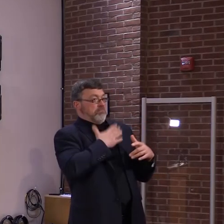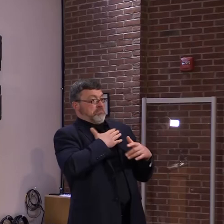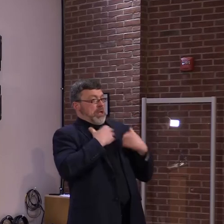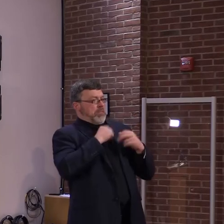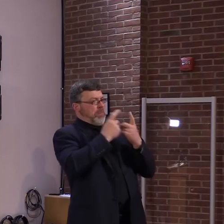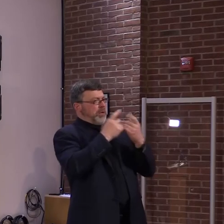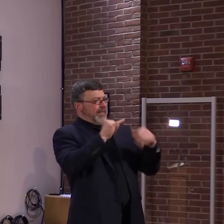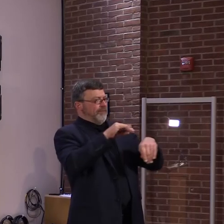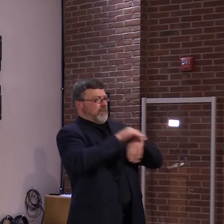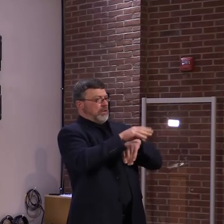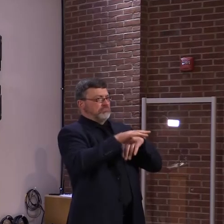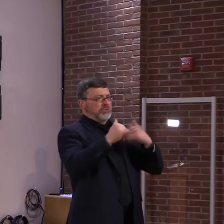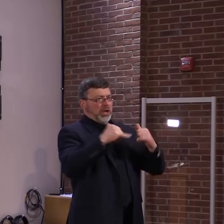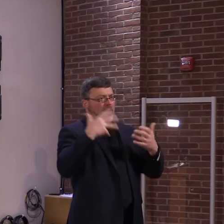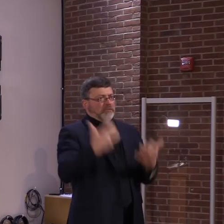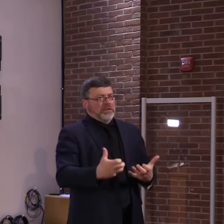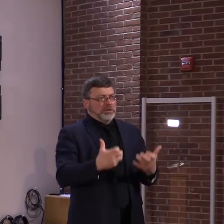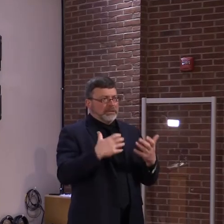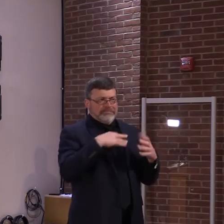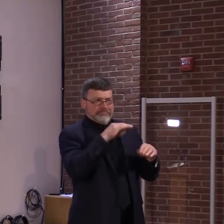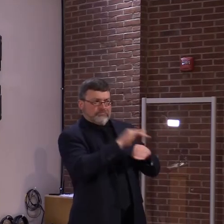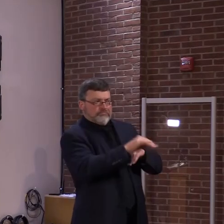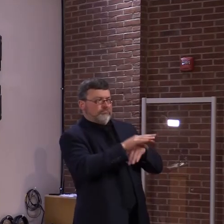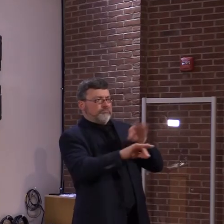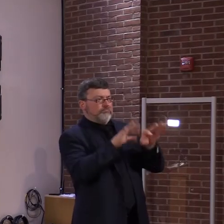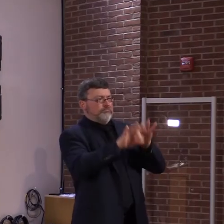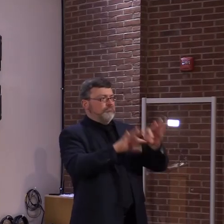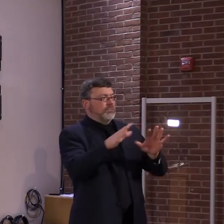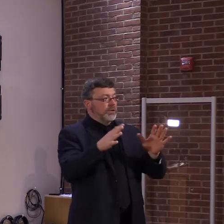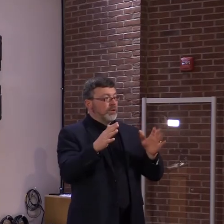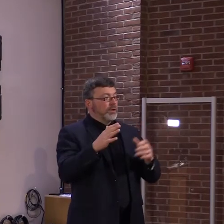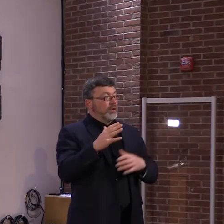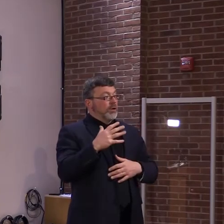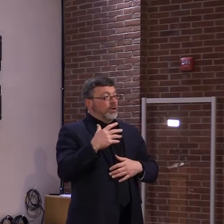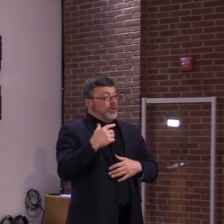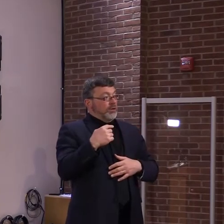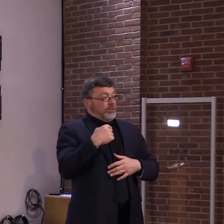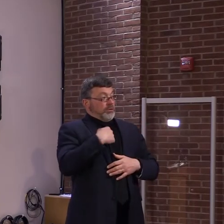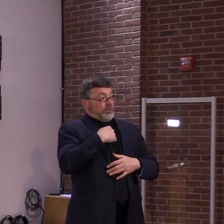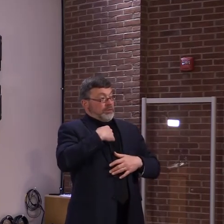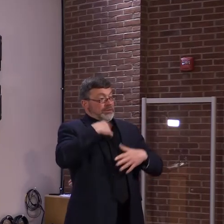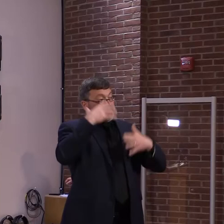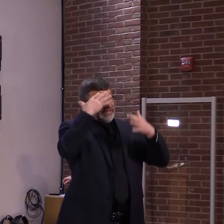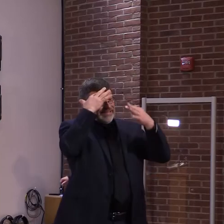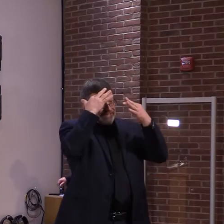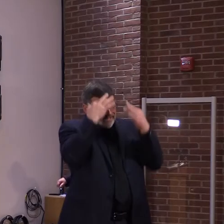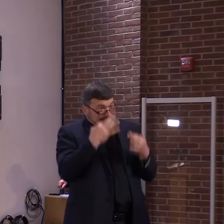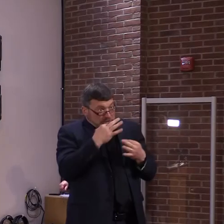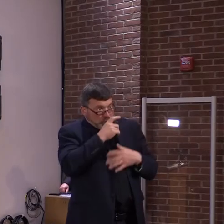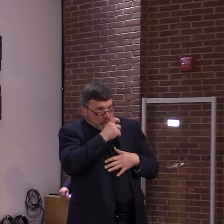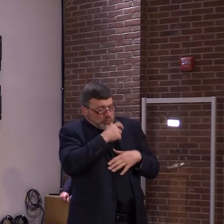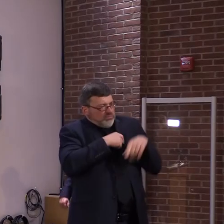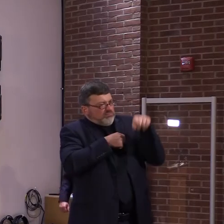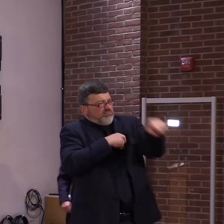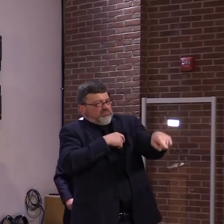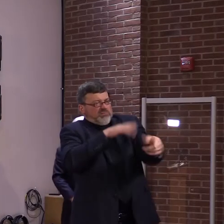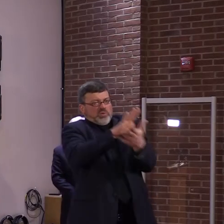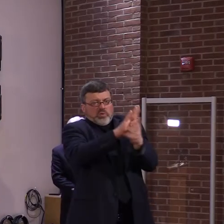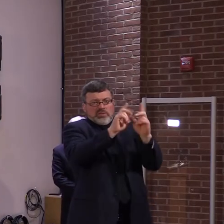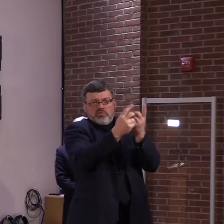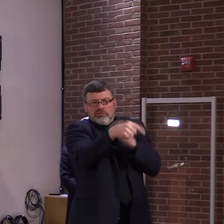was alluding to, does boil down more to exactly how does one mitigate the problem in the first